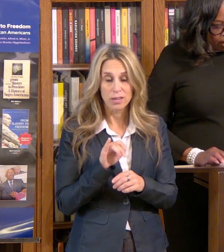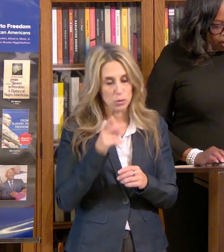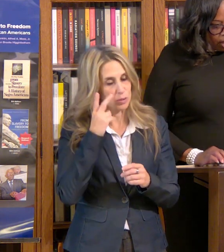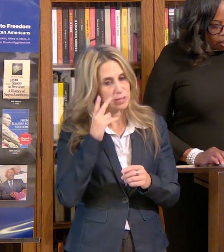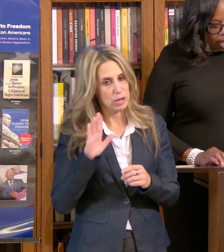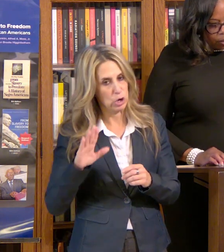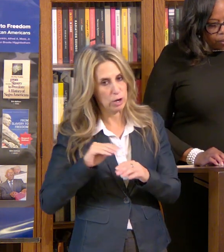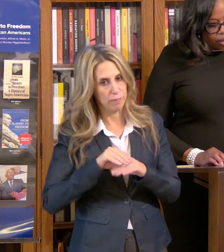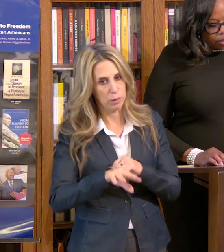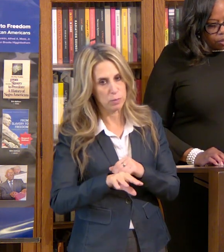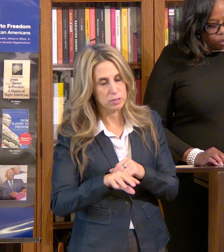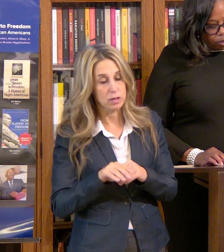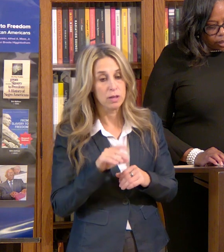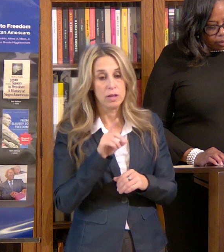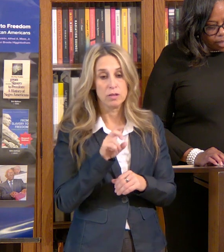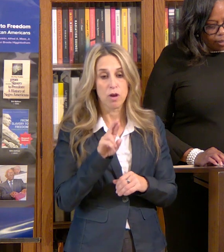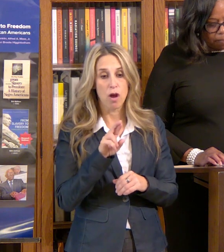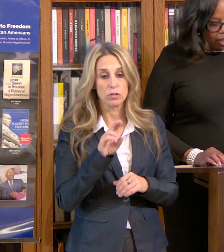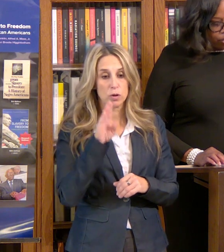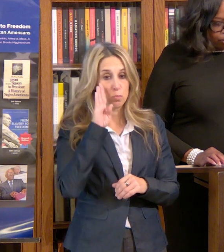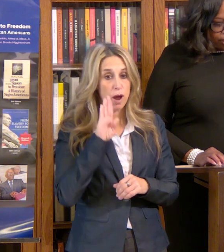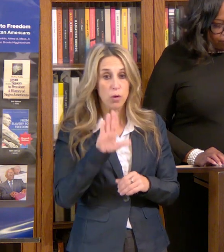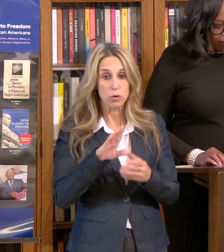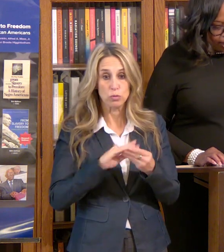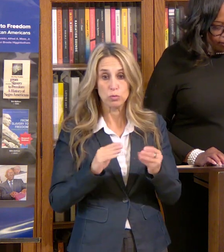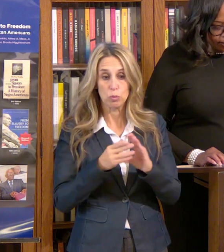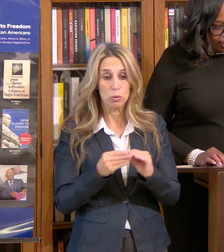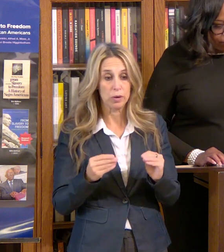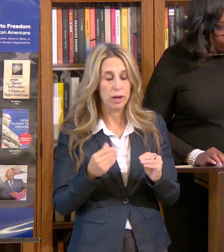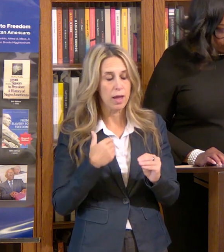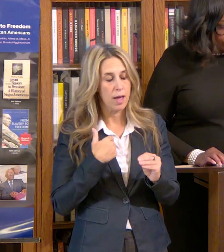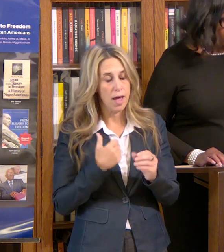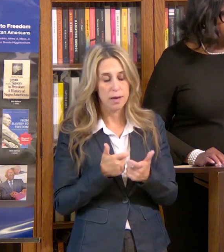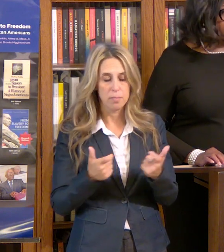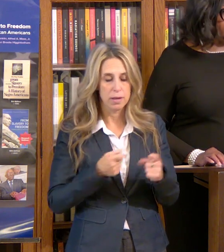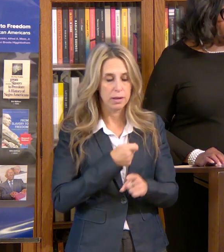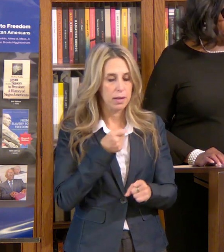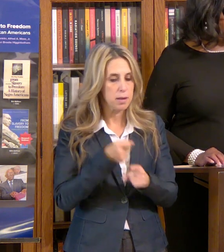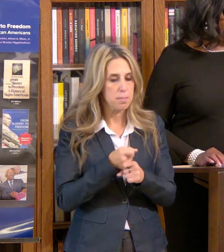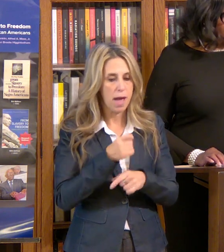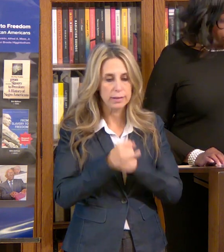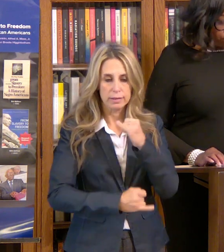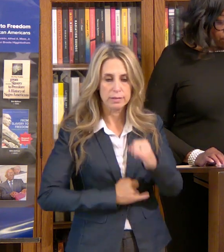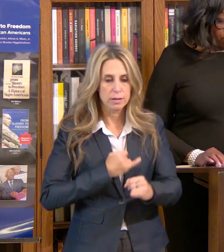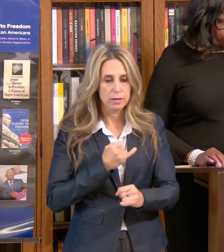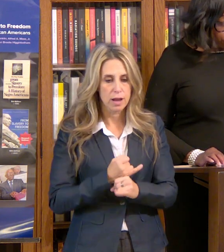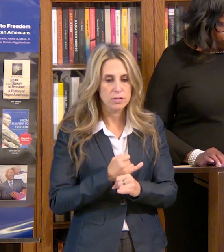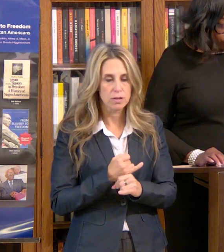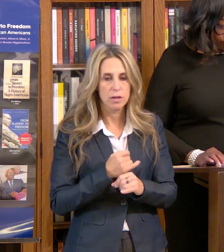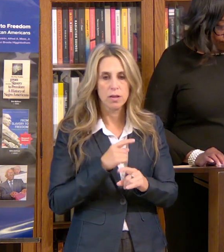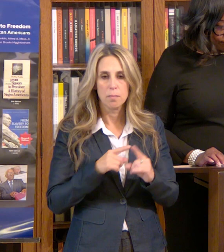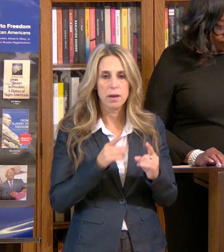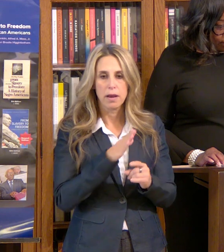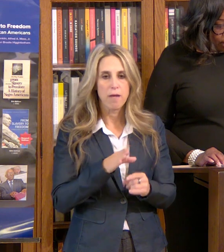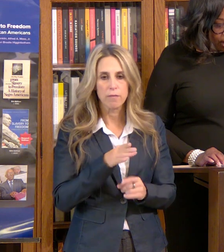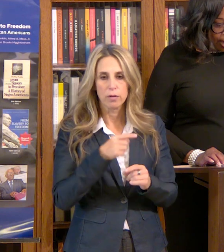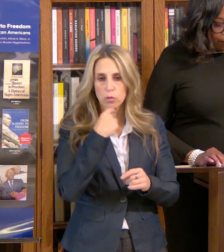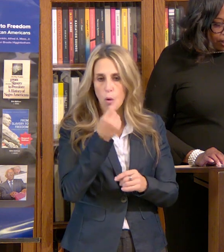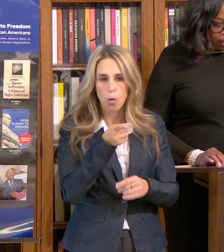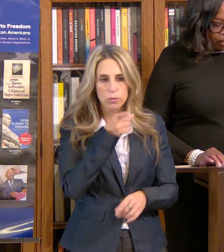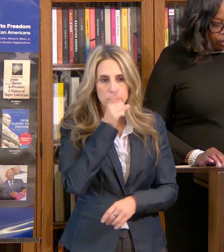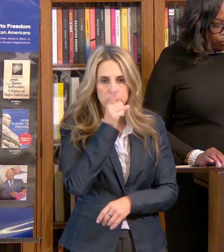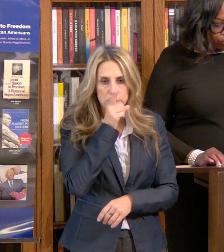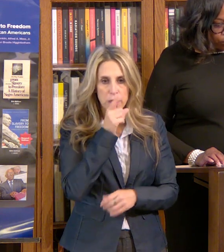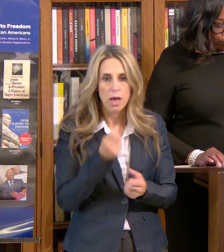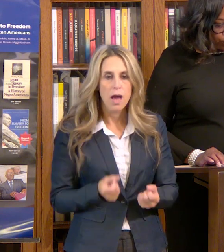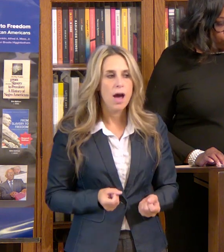evident Dr Brown's story had a major impact internationally but was UN Untold